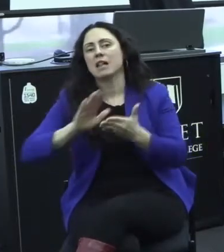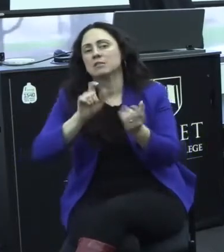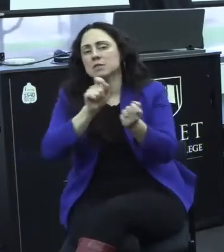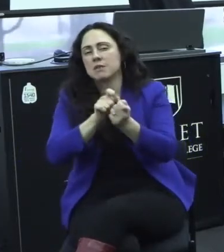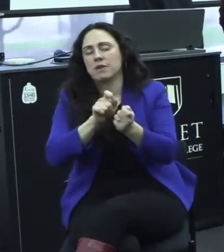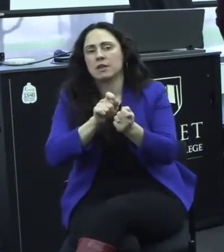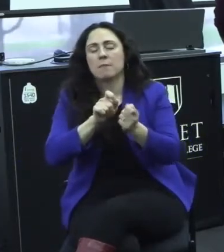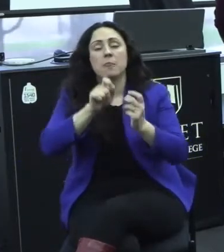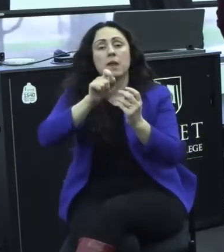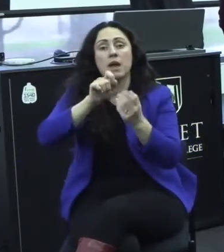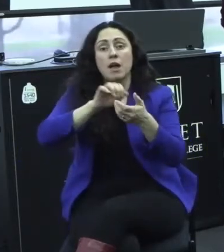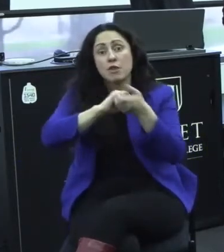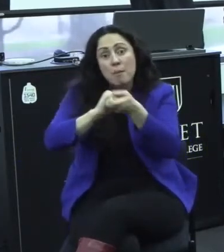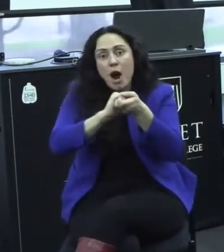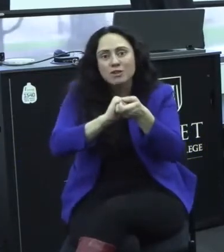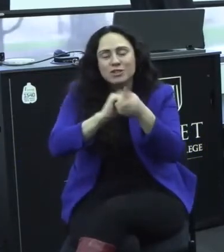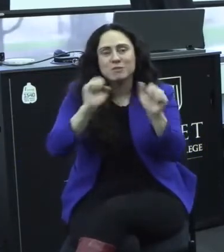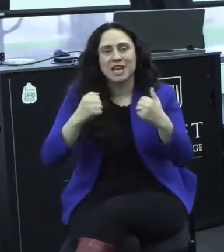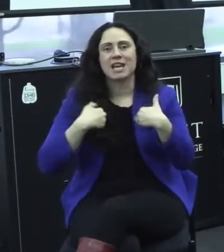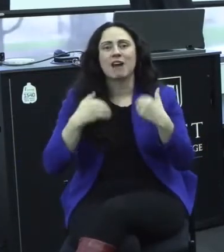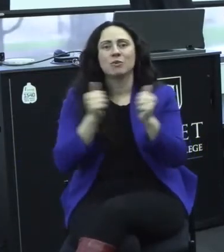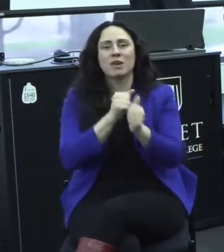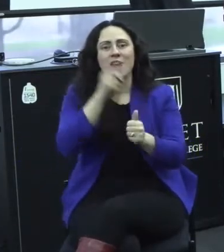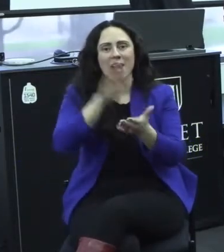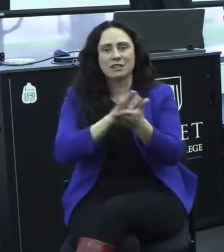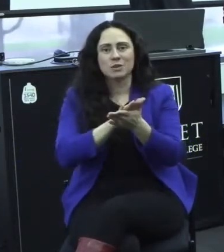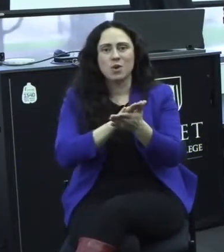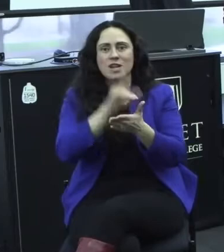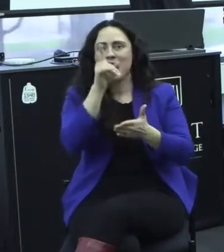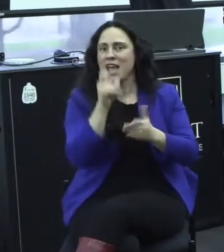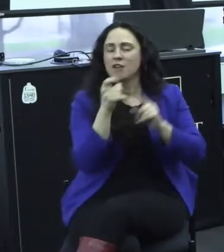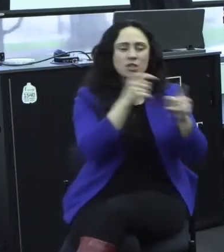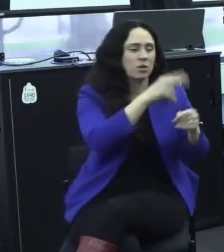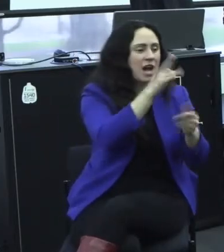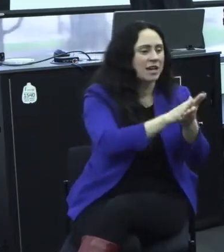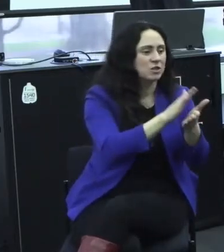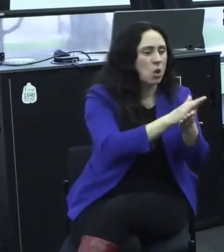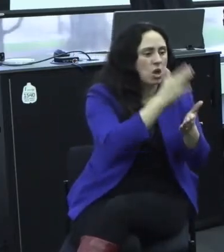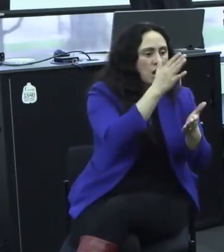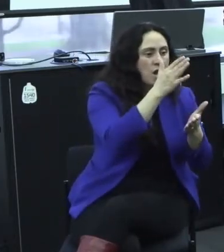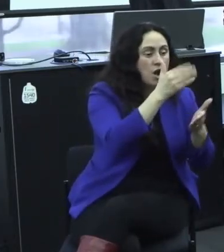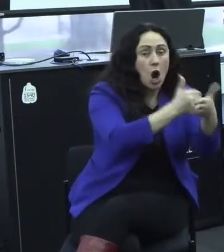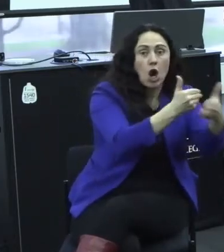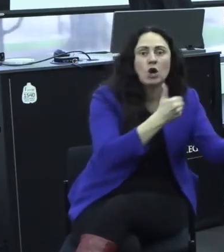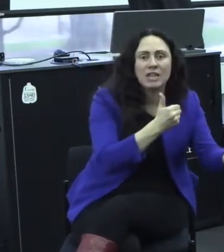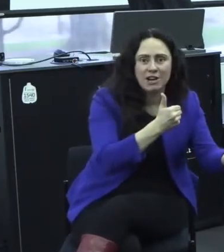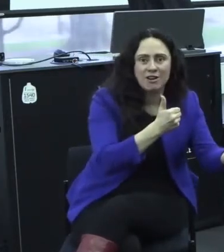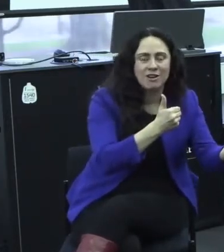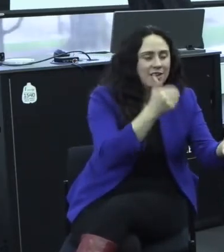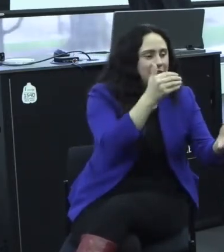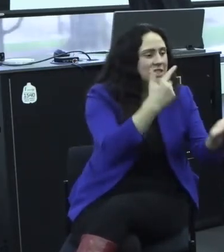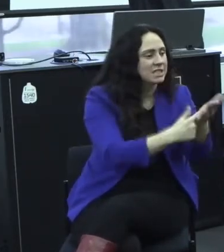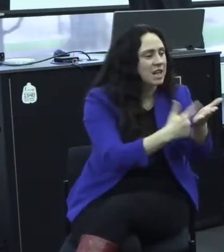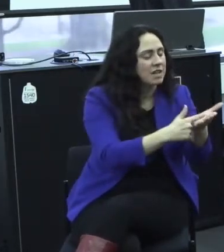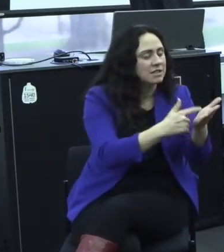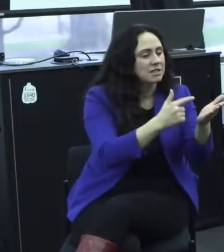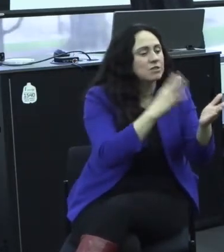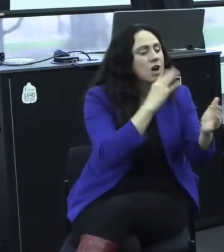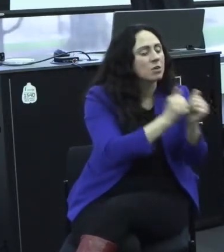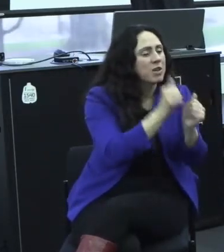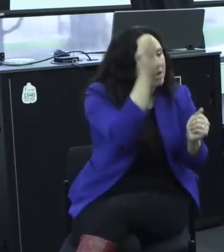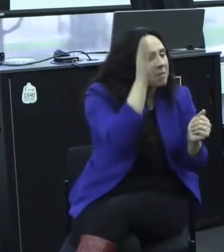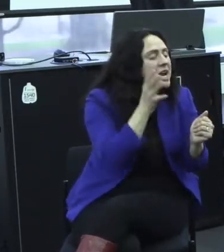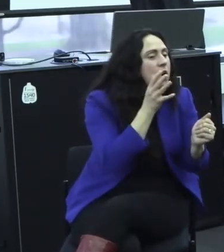is the partnerships that we can have with our high schools. We have to get to them earlier, and we have to get to the parents earlier. We need to talk to them when they're freshmen